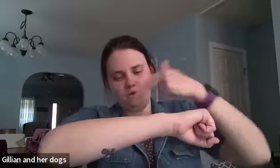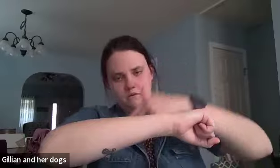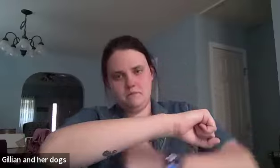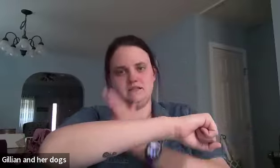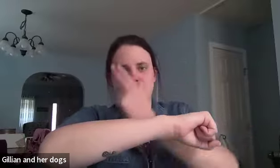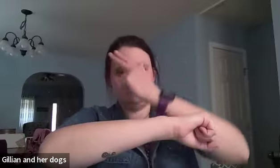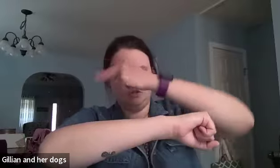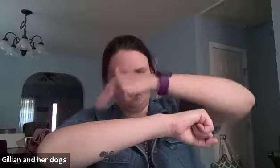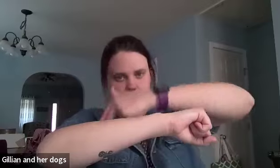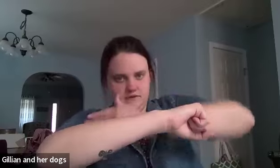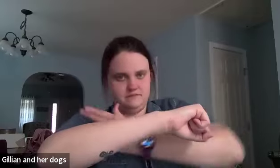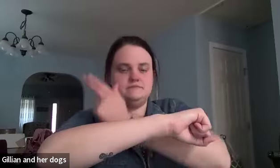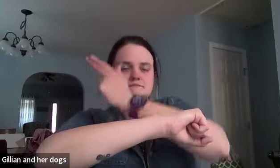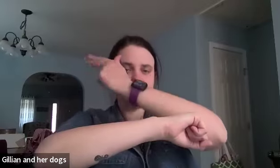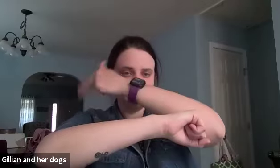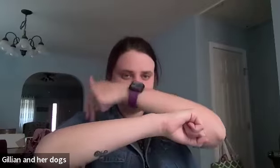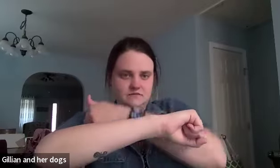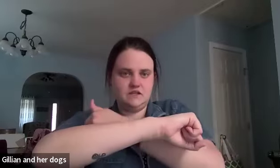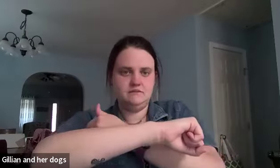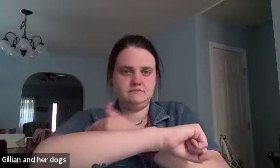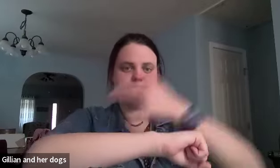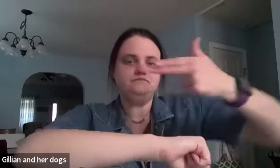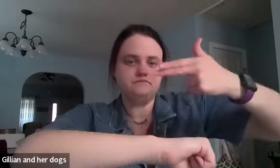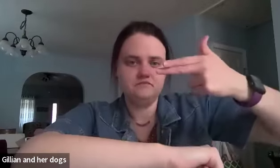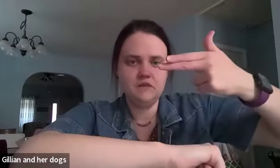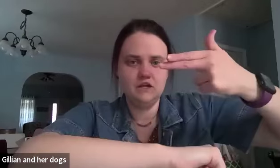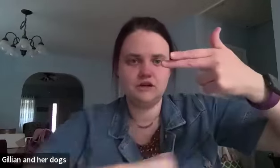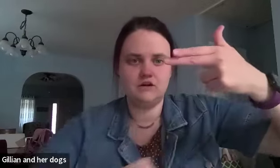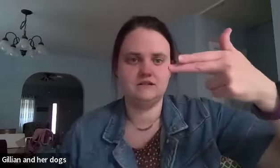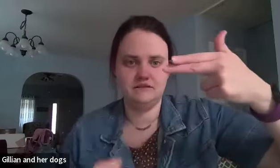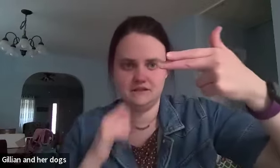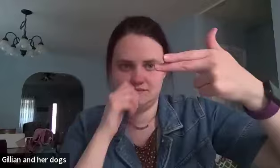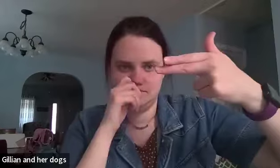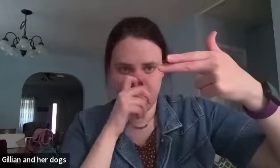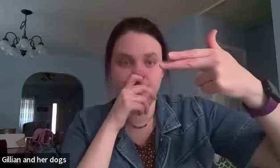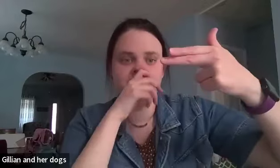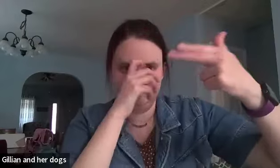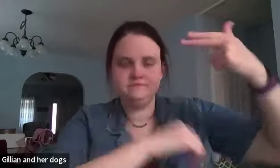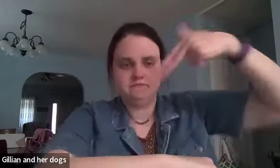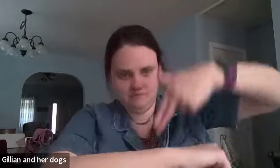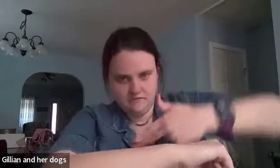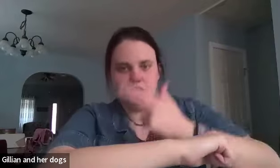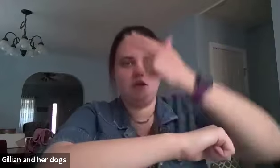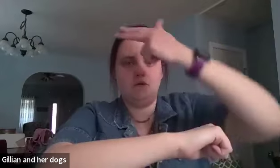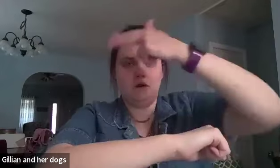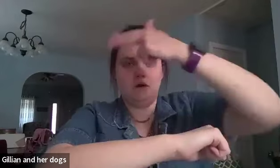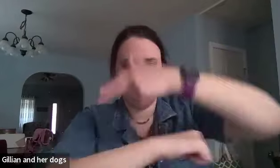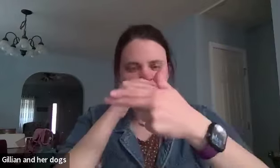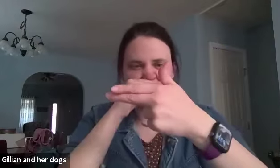then going right back down. Dolphin. Okay. Straight across like this. And you go up. Because